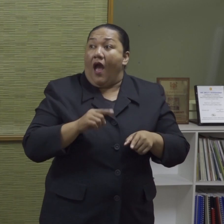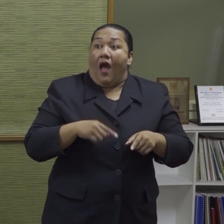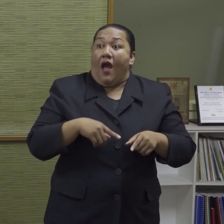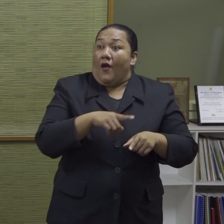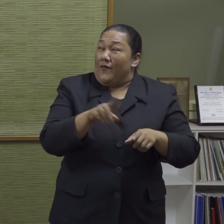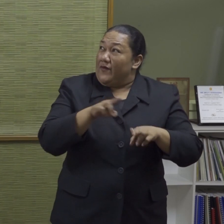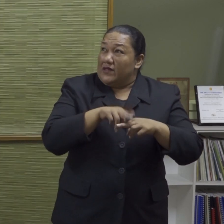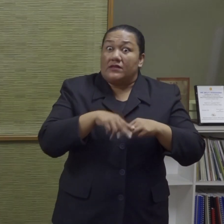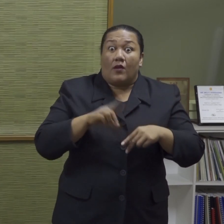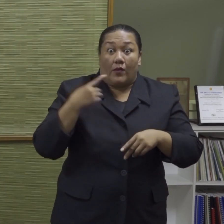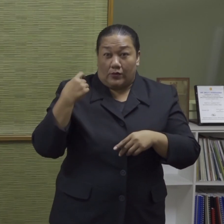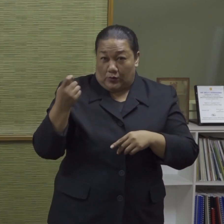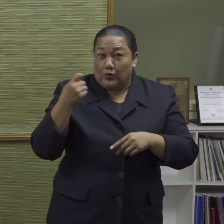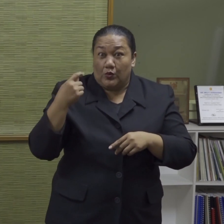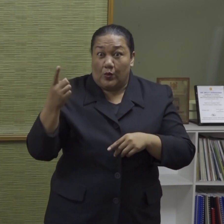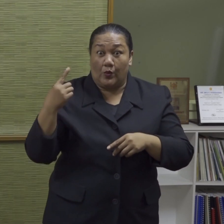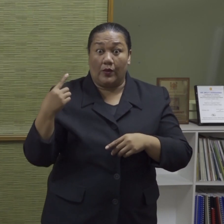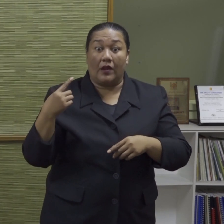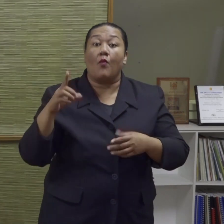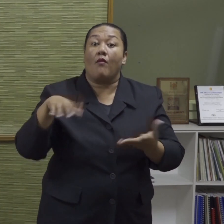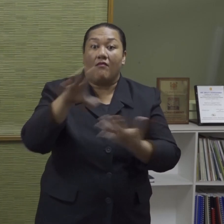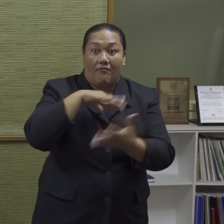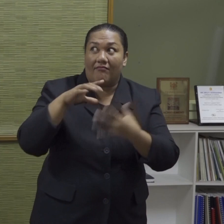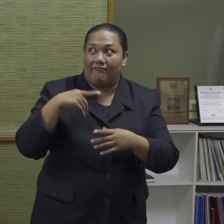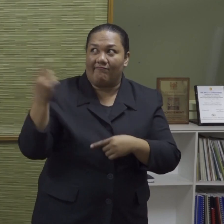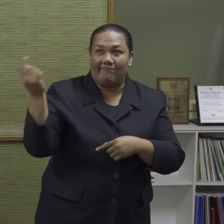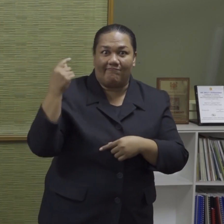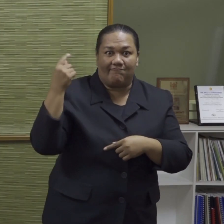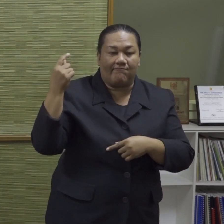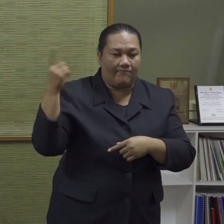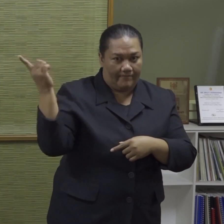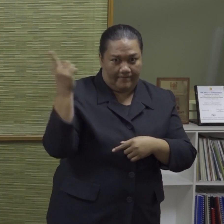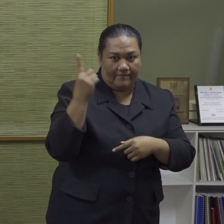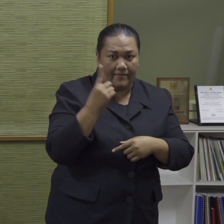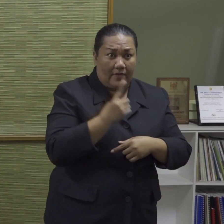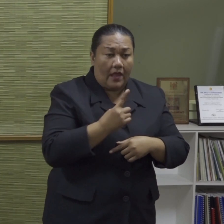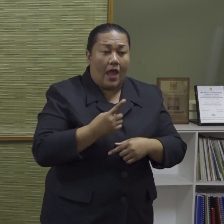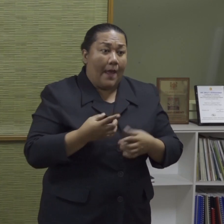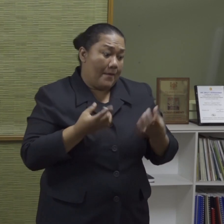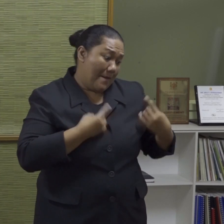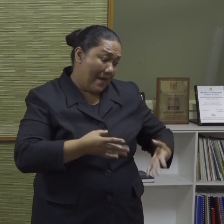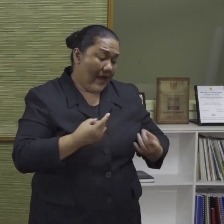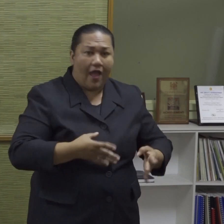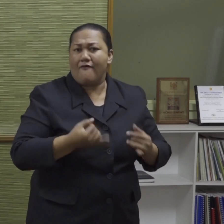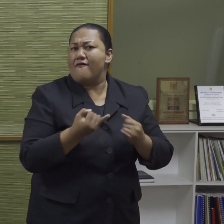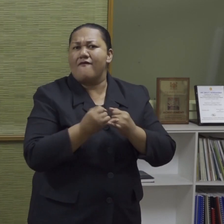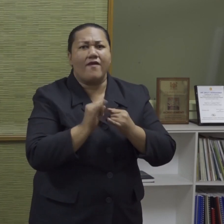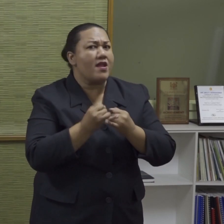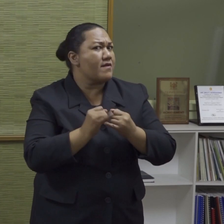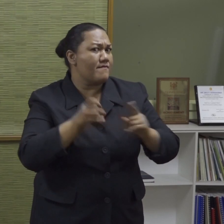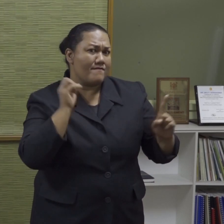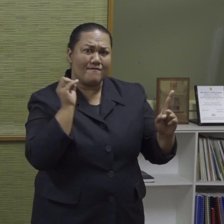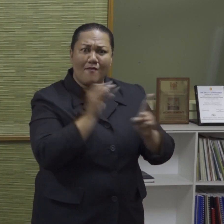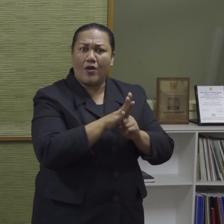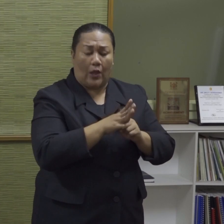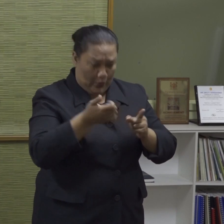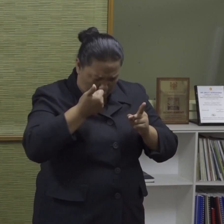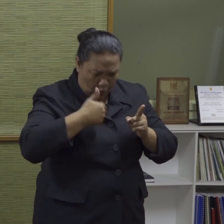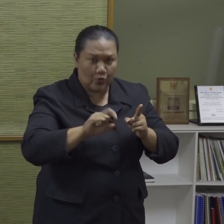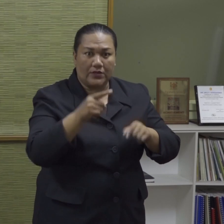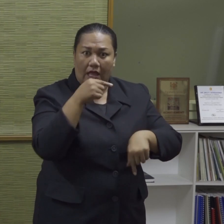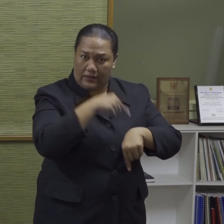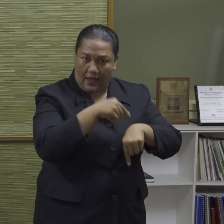While the prevailing condition is anticipated to worsen in the coming days, it is critical that we use this time to